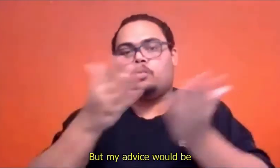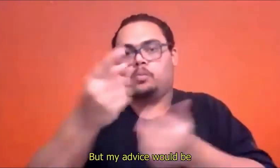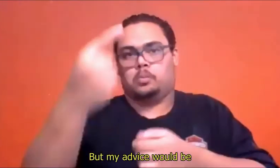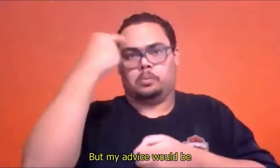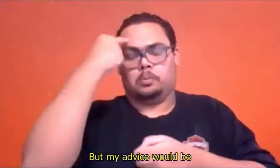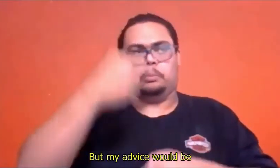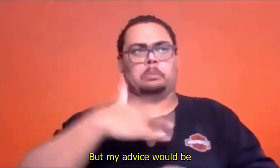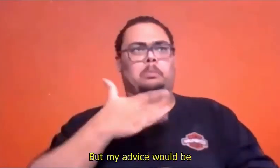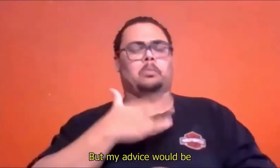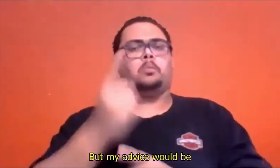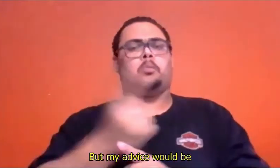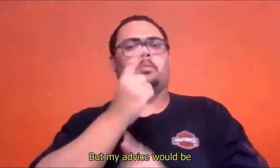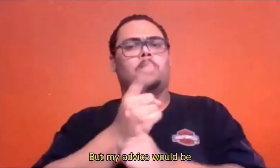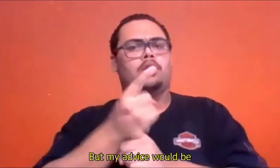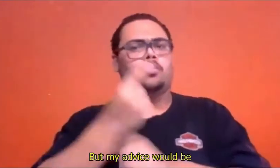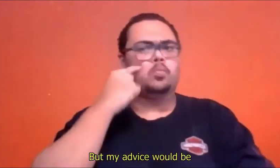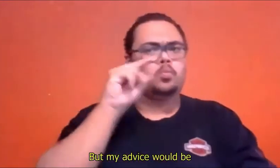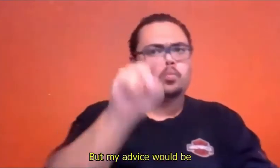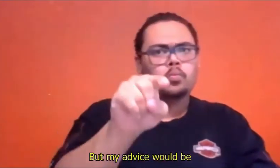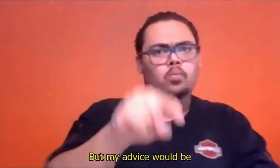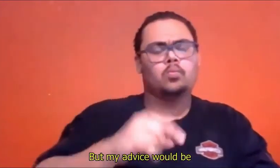But my advice would be,